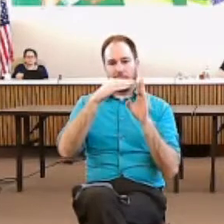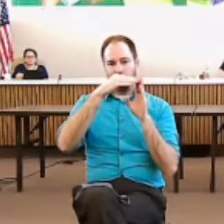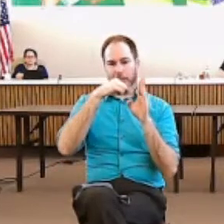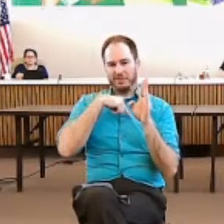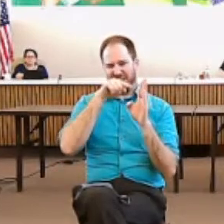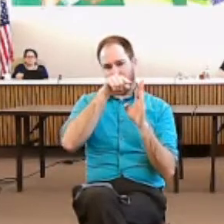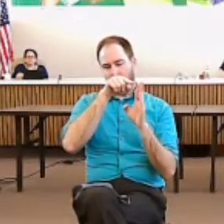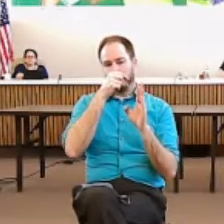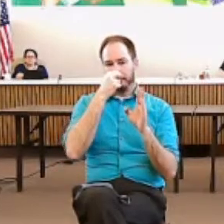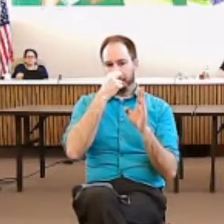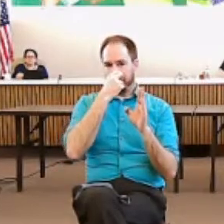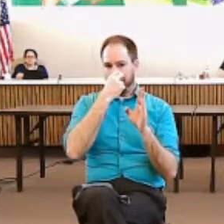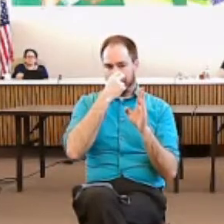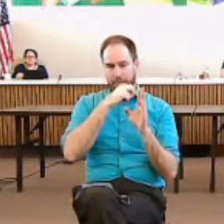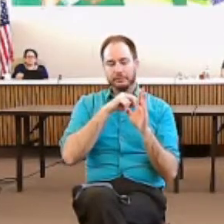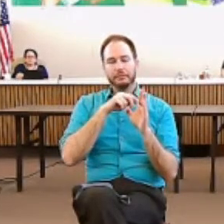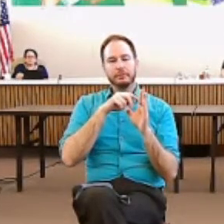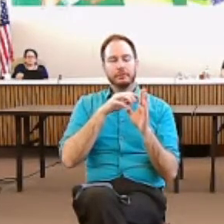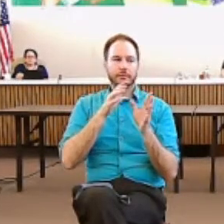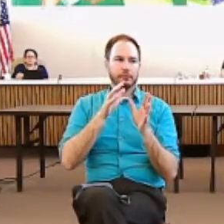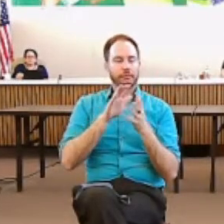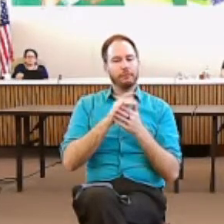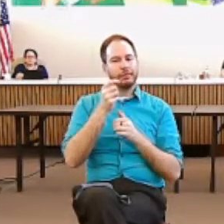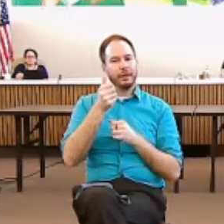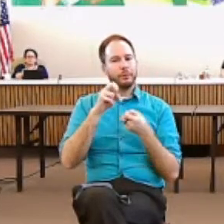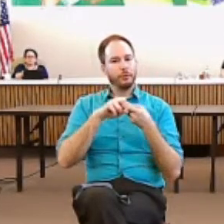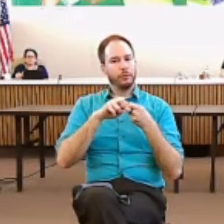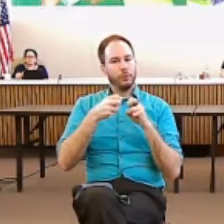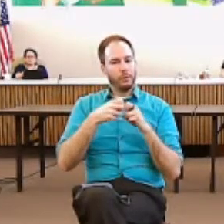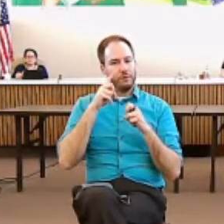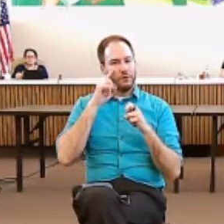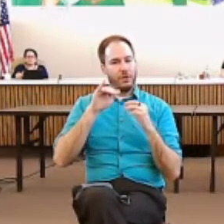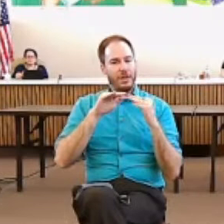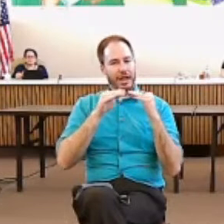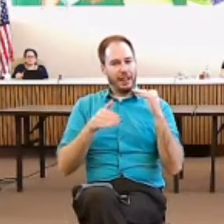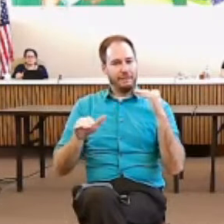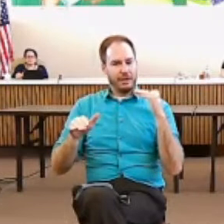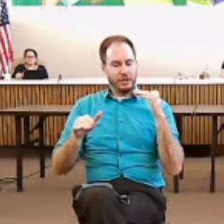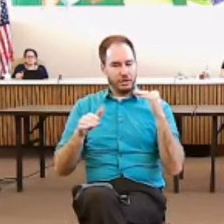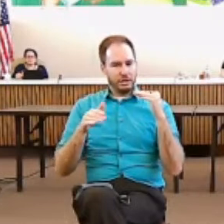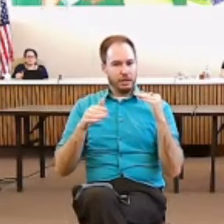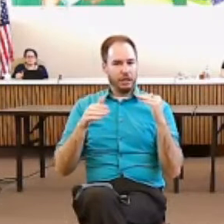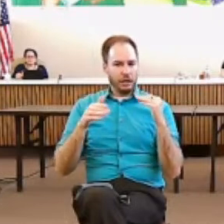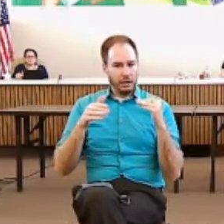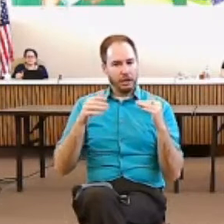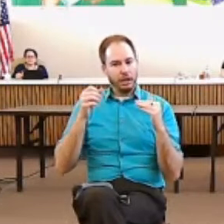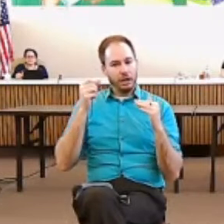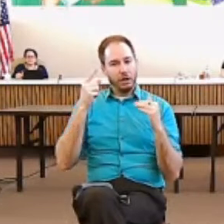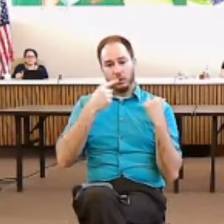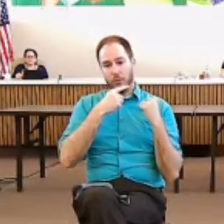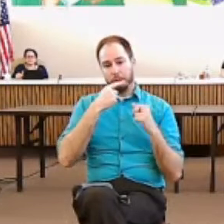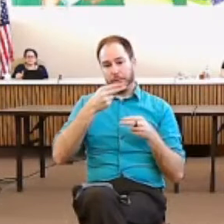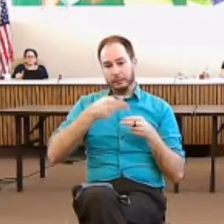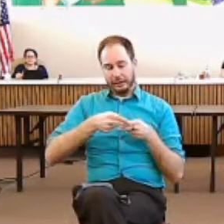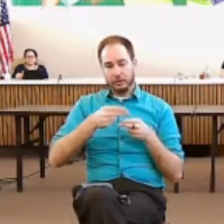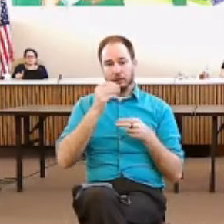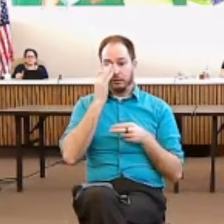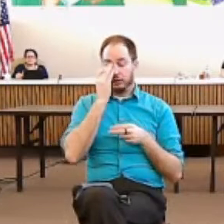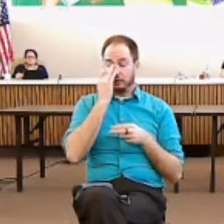There still is a little problem with the elevations, being that you had mentioned